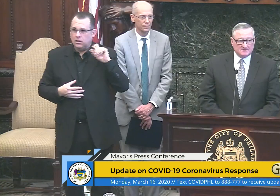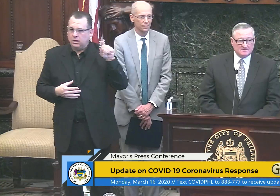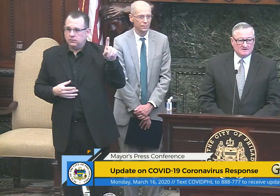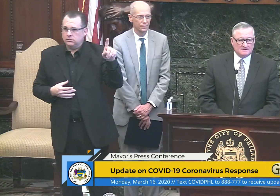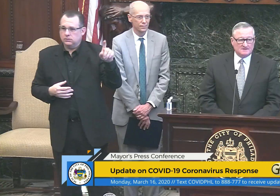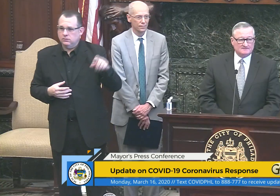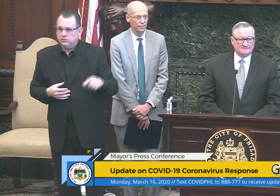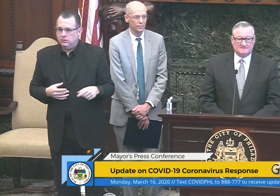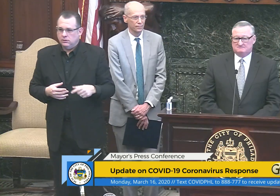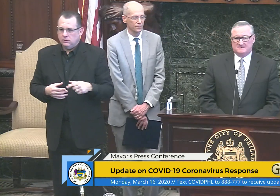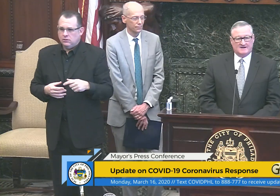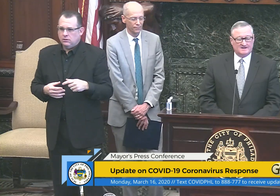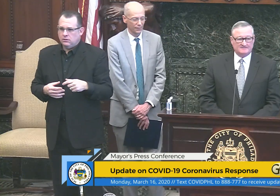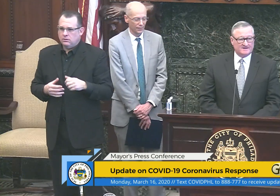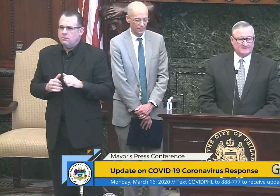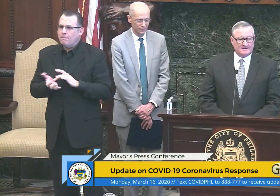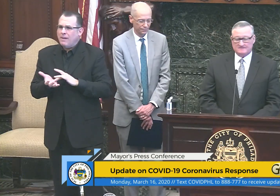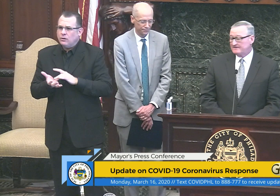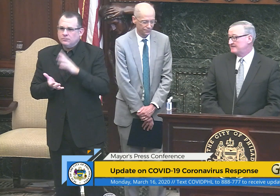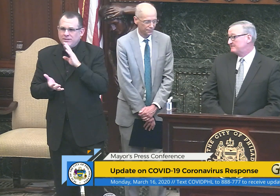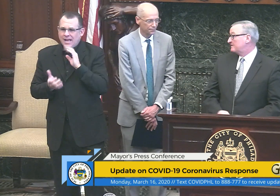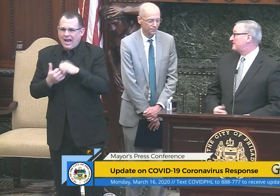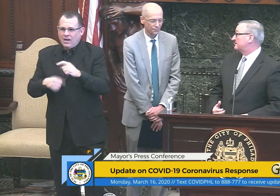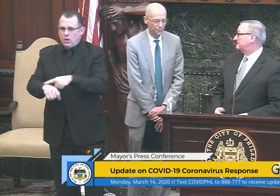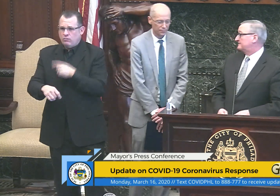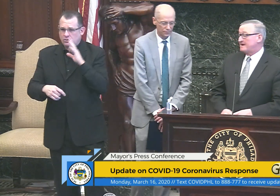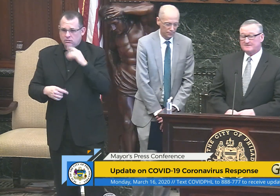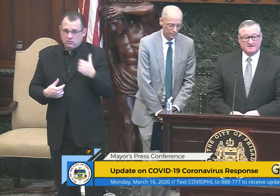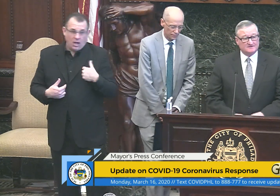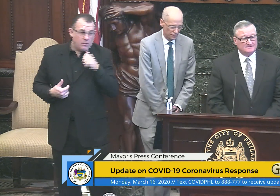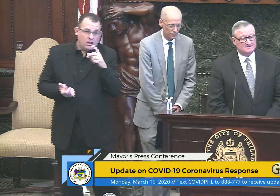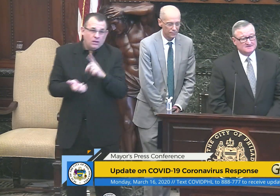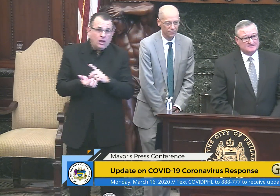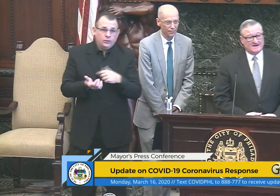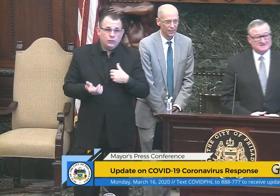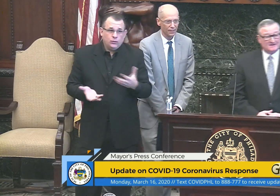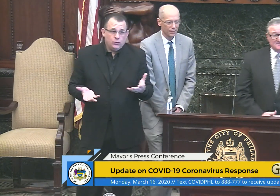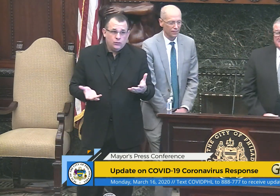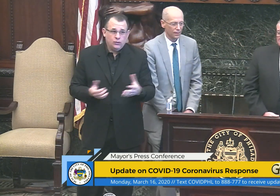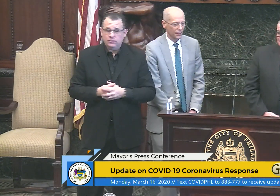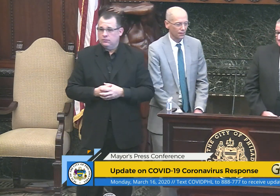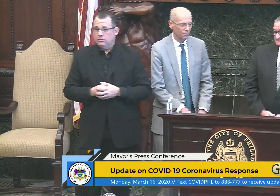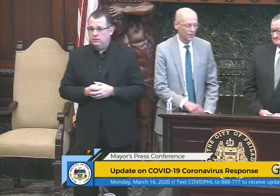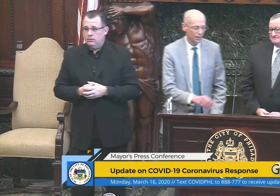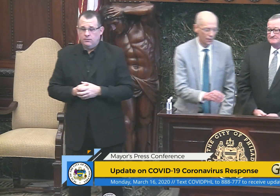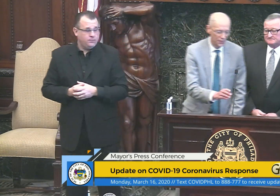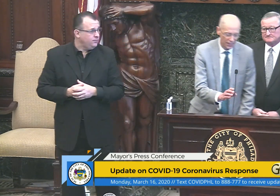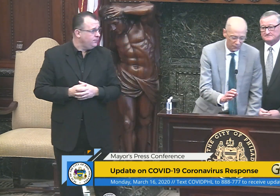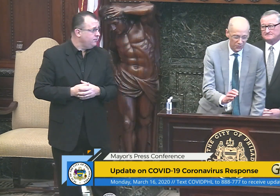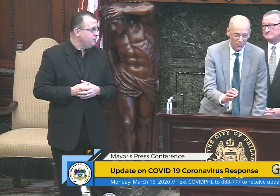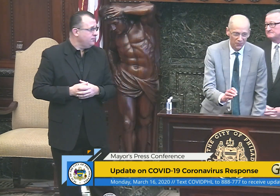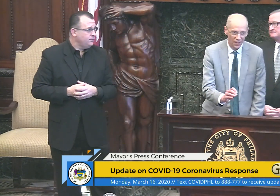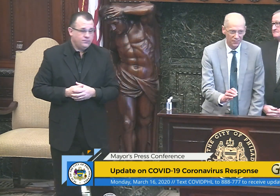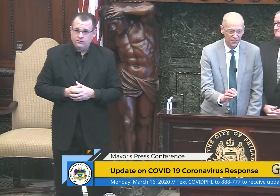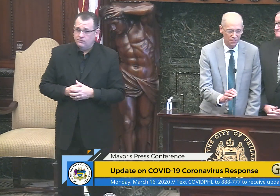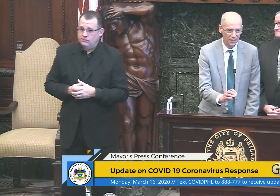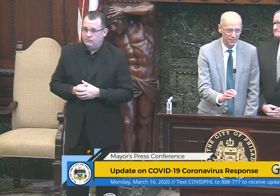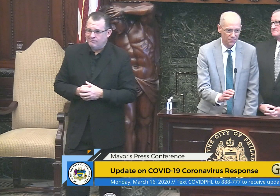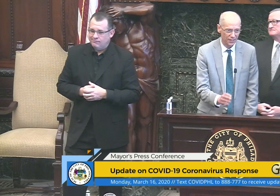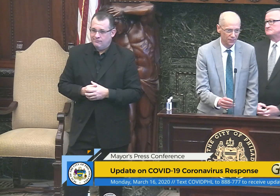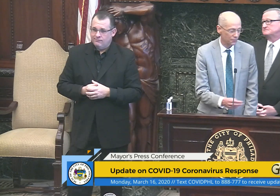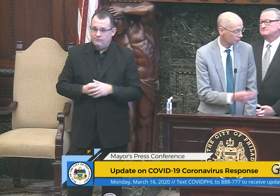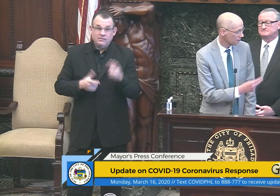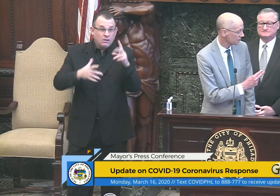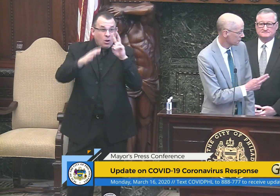Medically speaking, I am not a doctor, and even though I think the doctor here doesn't exactly know. Yeah. I don't think anyone knows. We've announced this